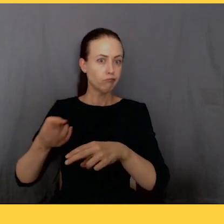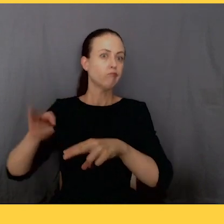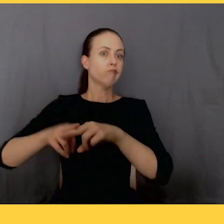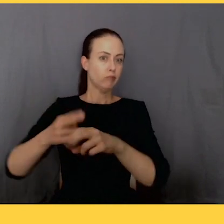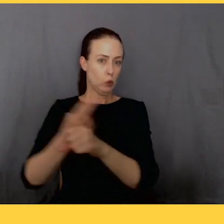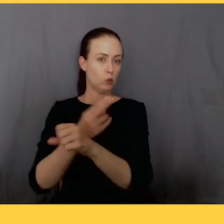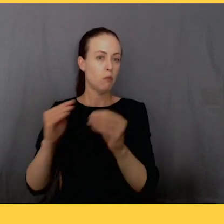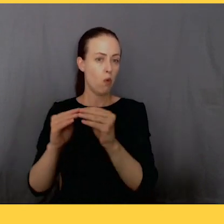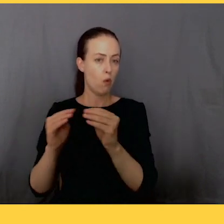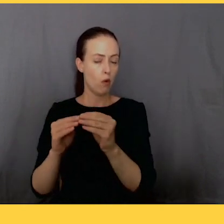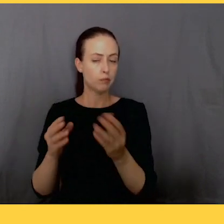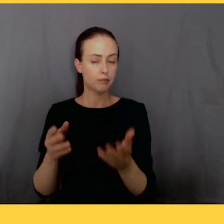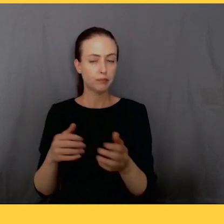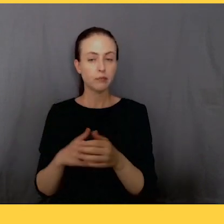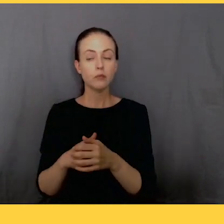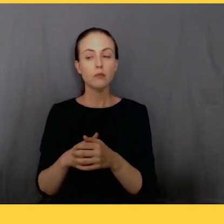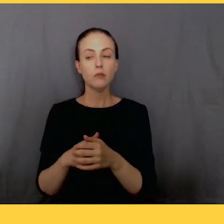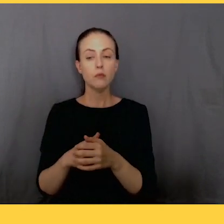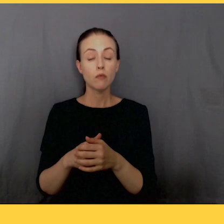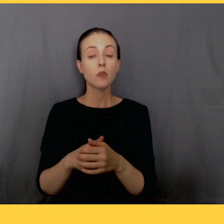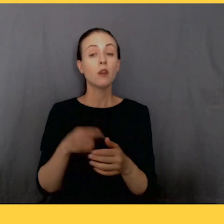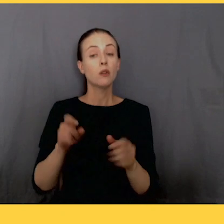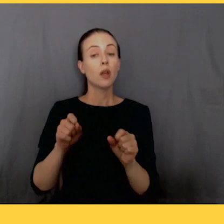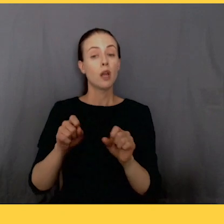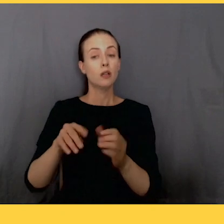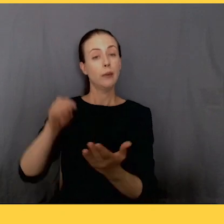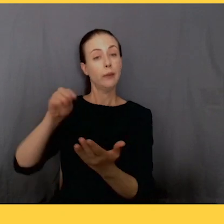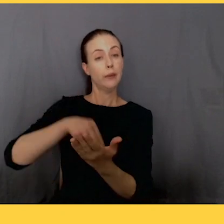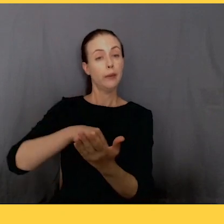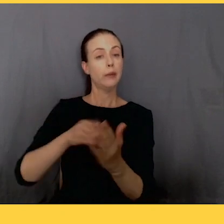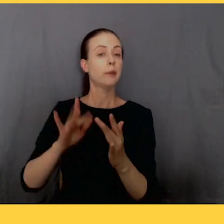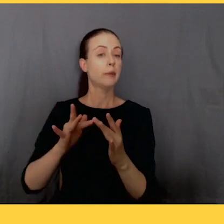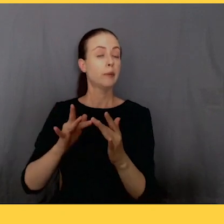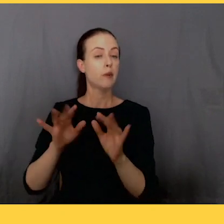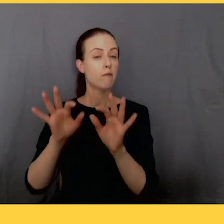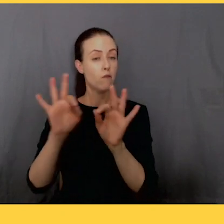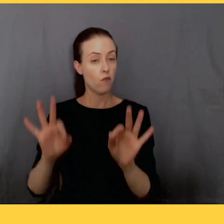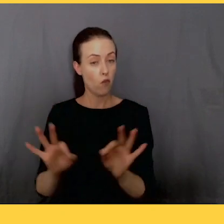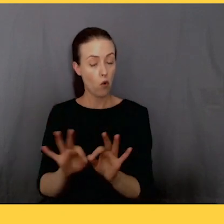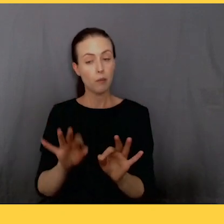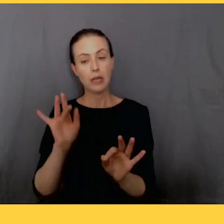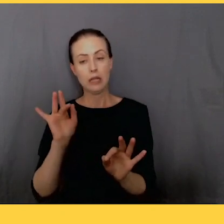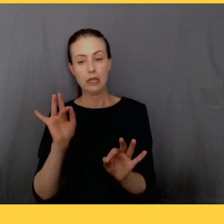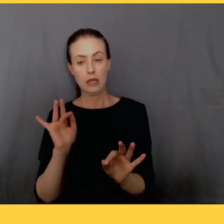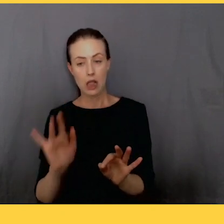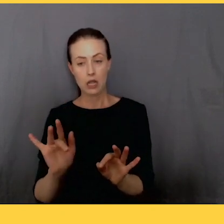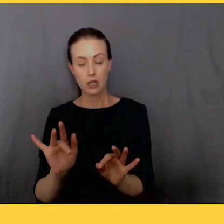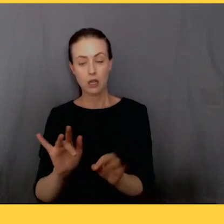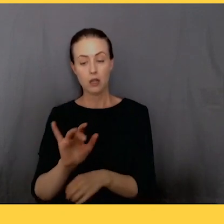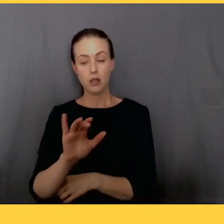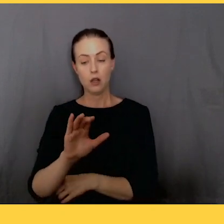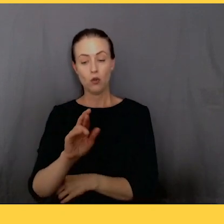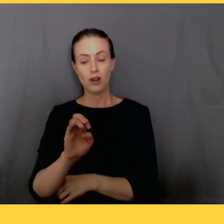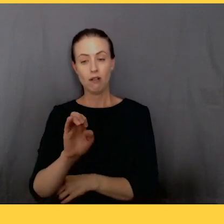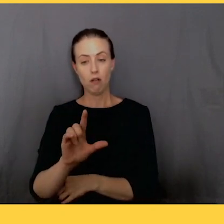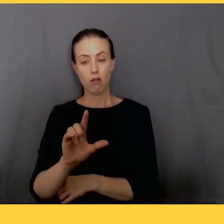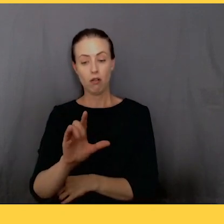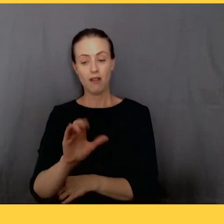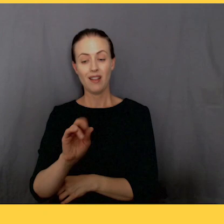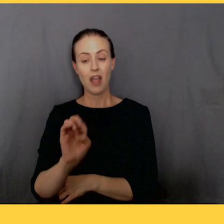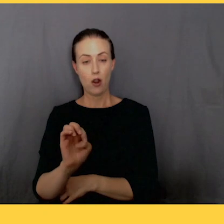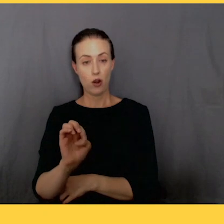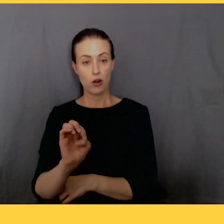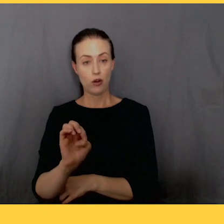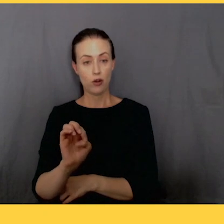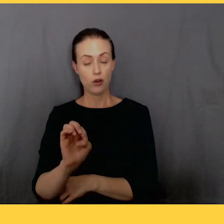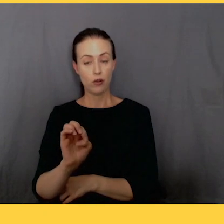you, there's an online form that you can do, and you can click on critical care, and then that